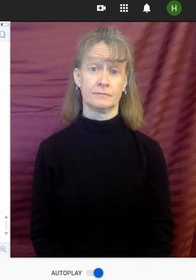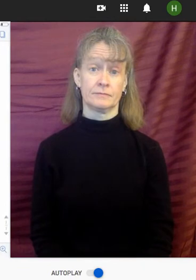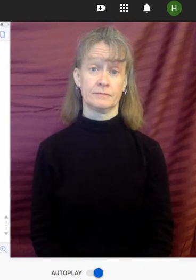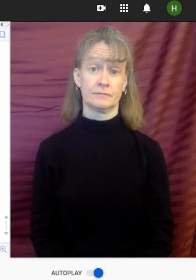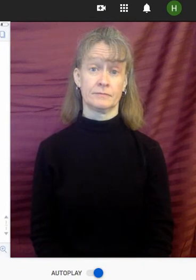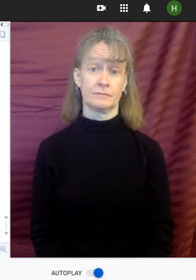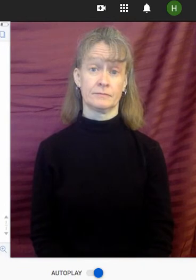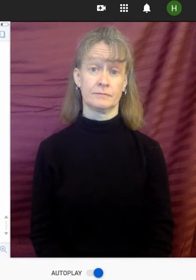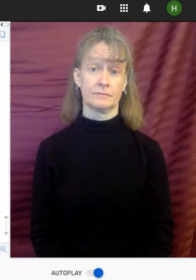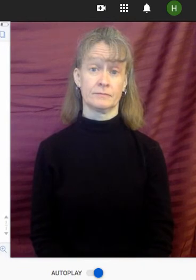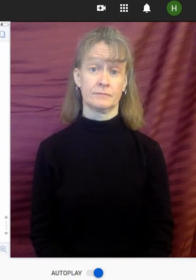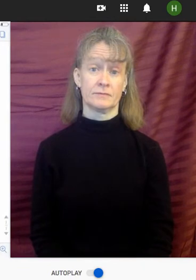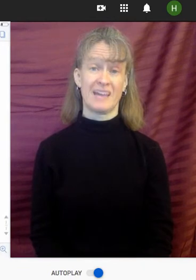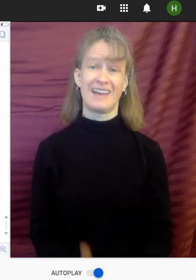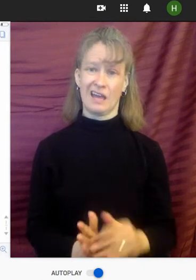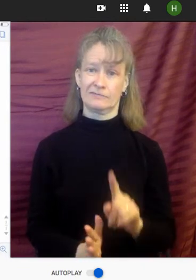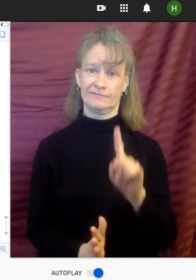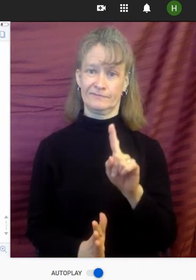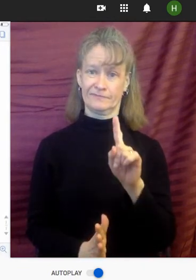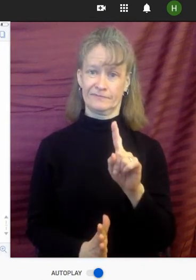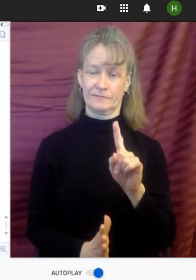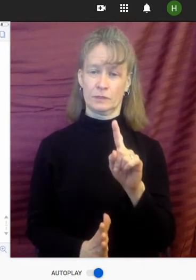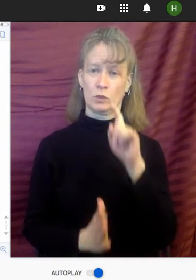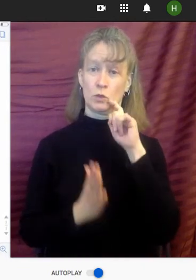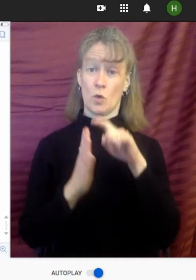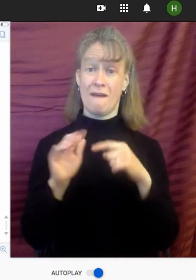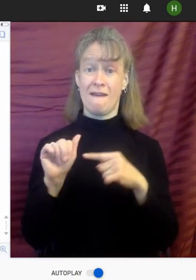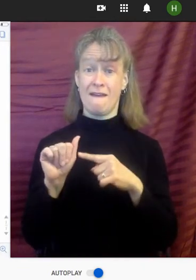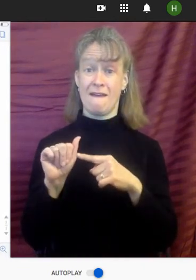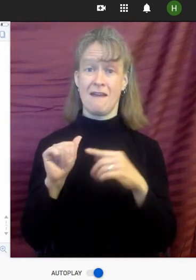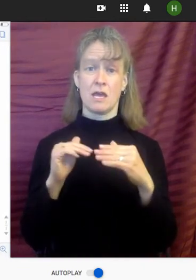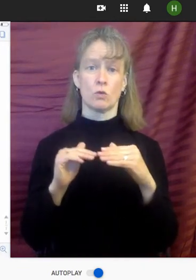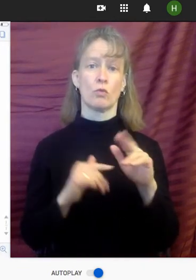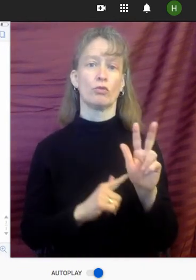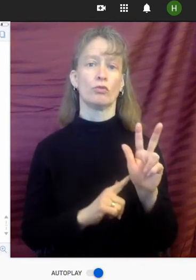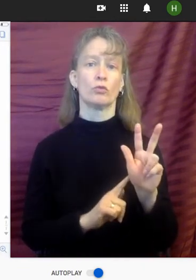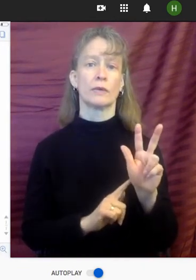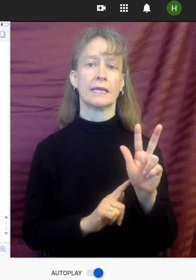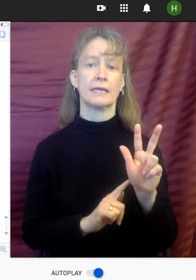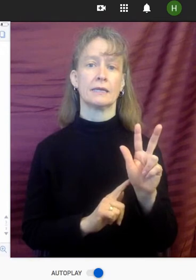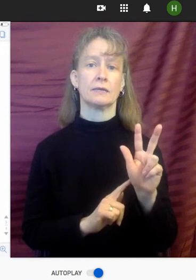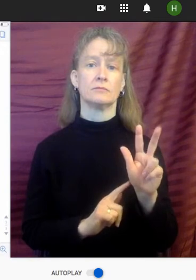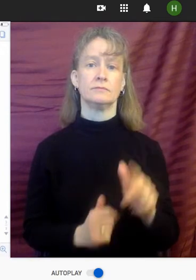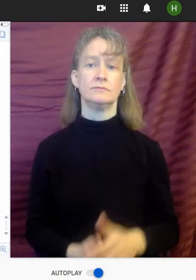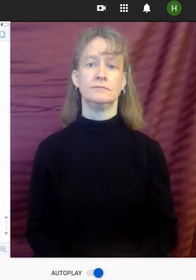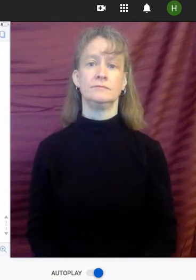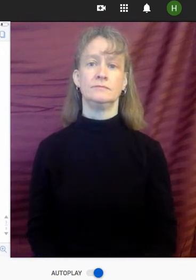And if we go up to the top again, we can see that a is 3.